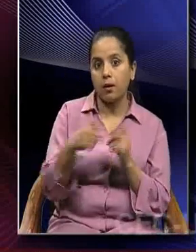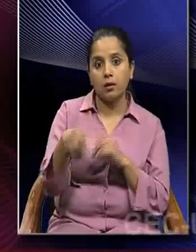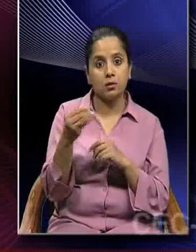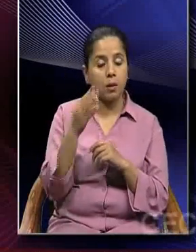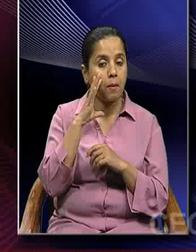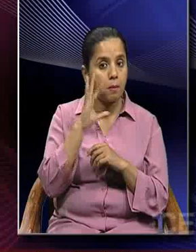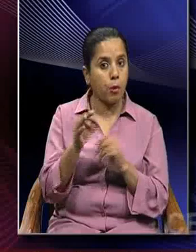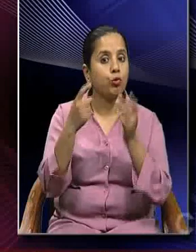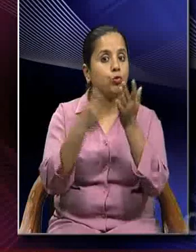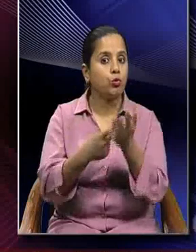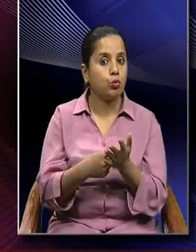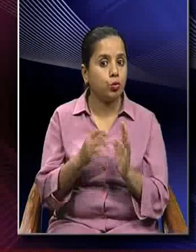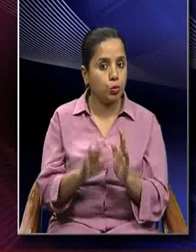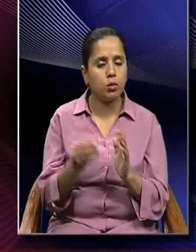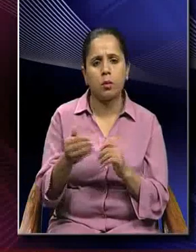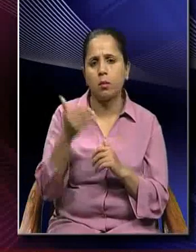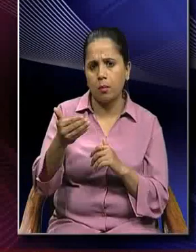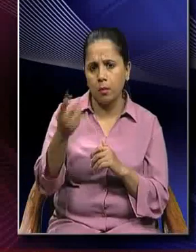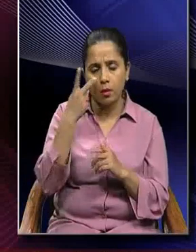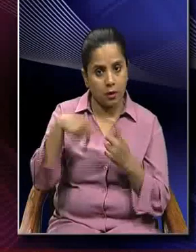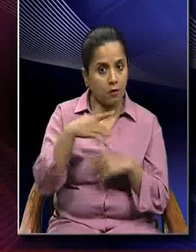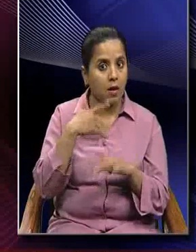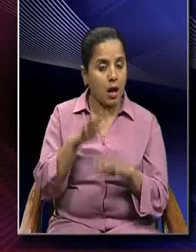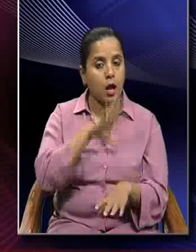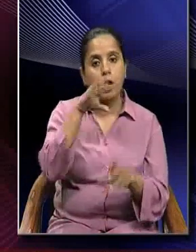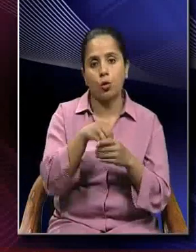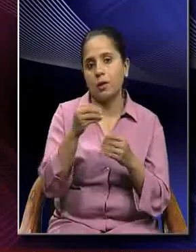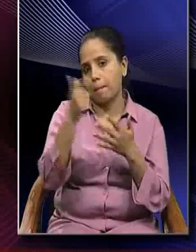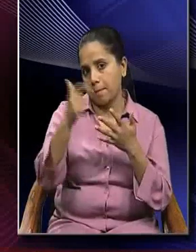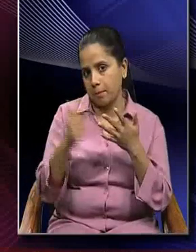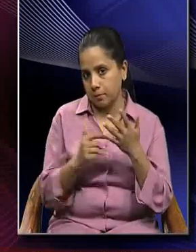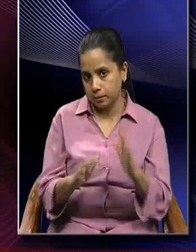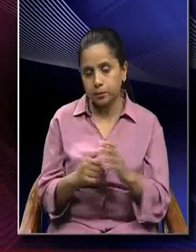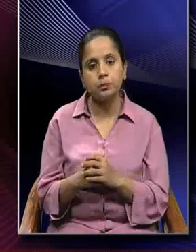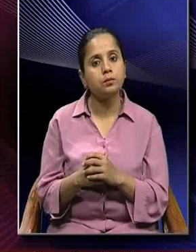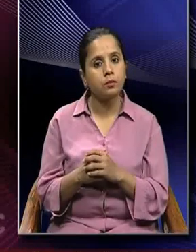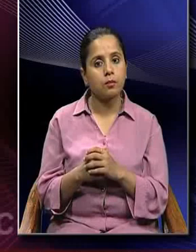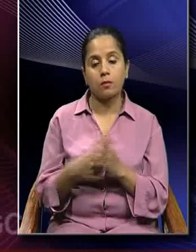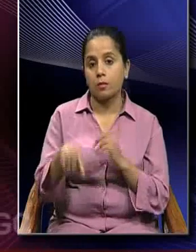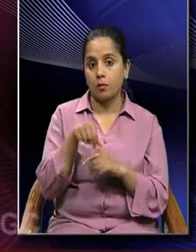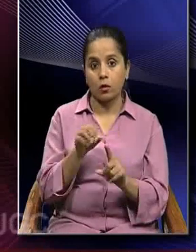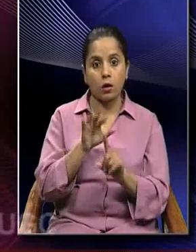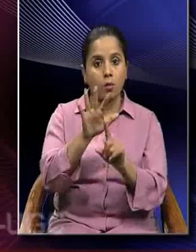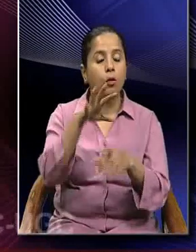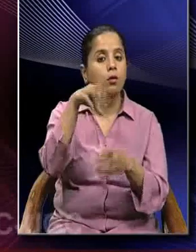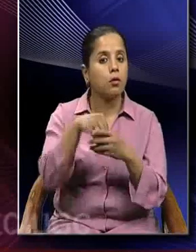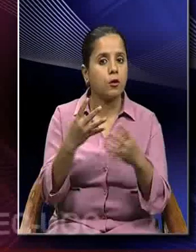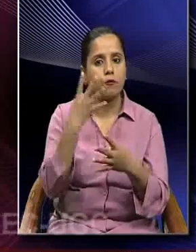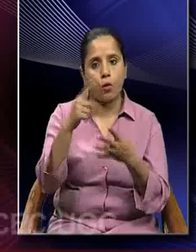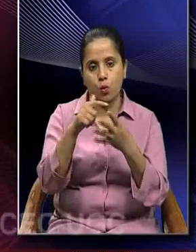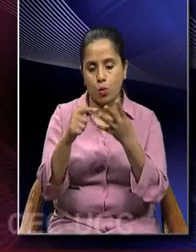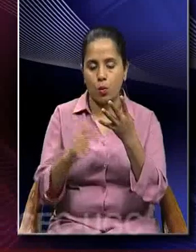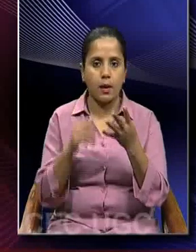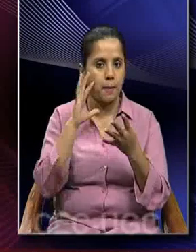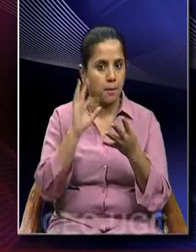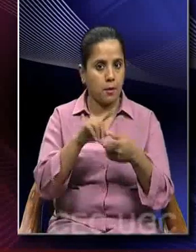essential principles that are often upheld include the following. The approaches involve 4 key